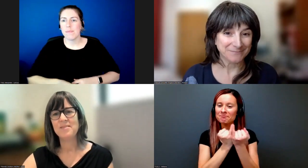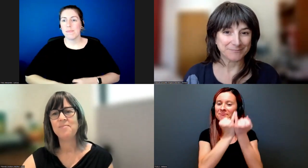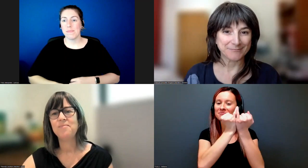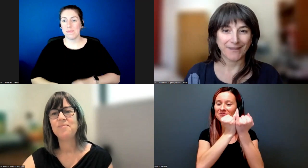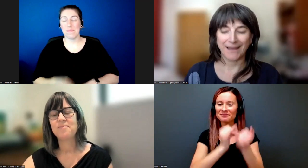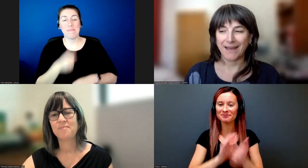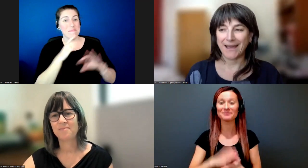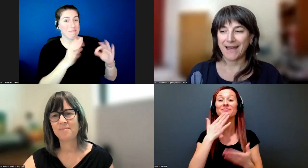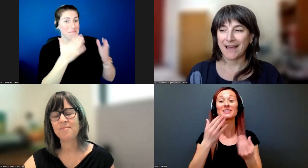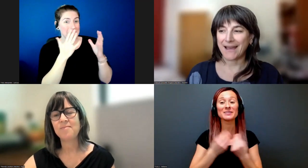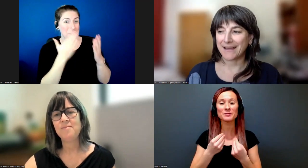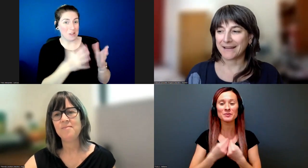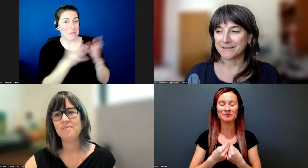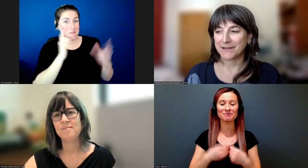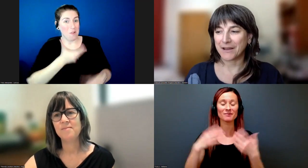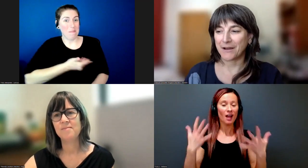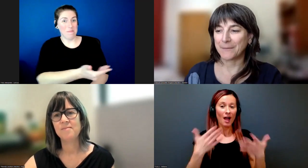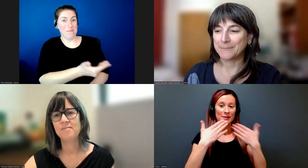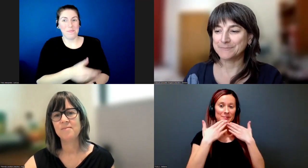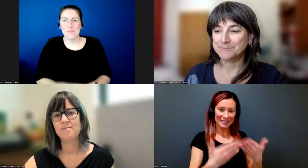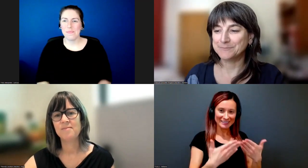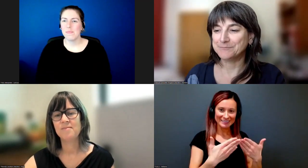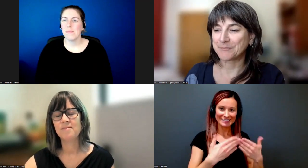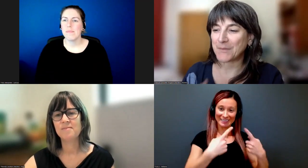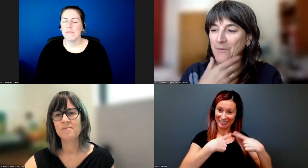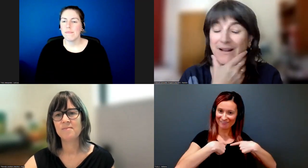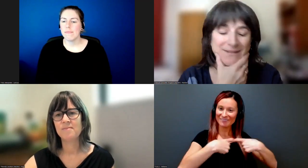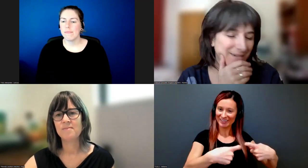me. And